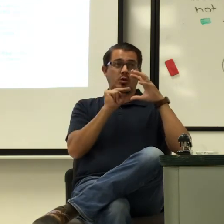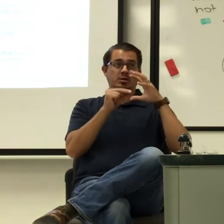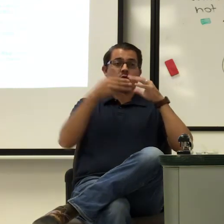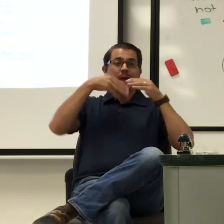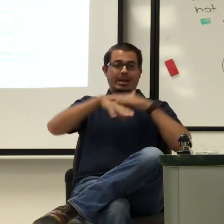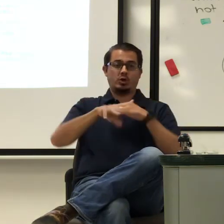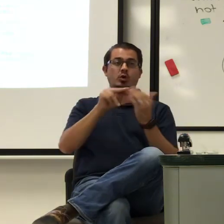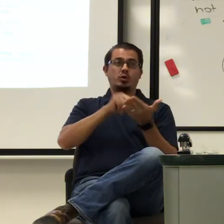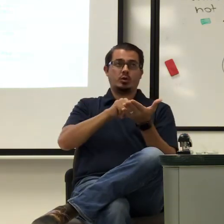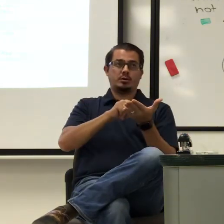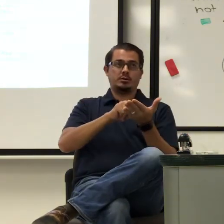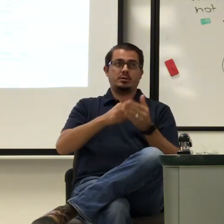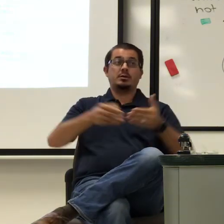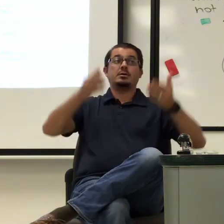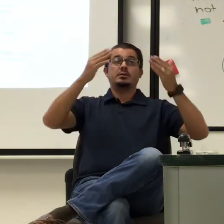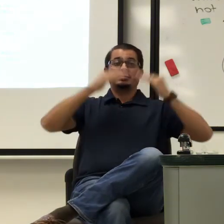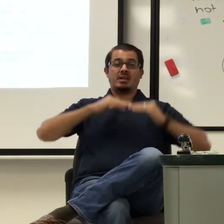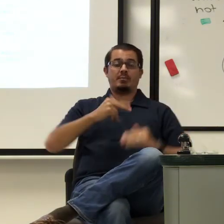Step 3,